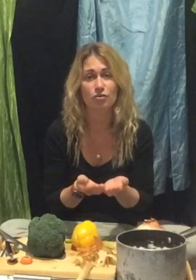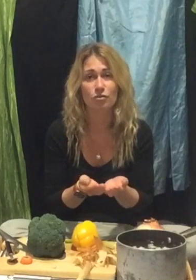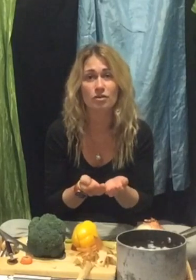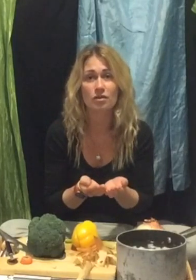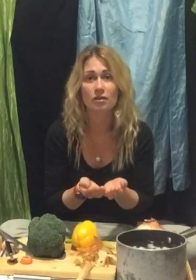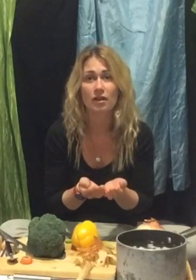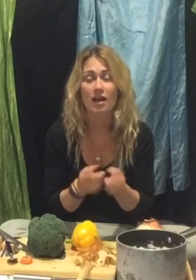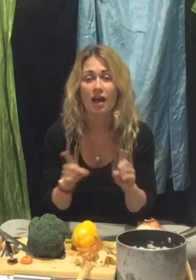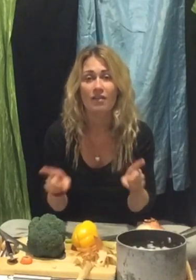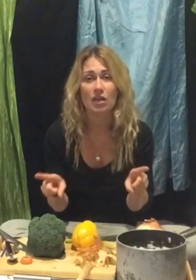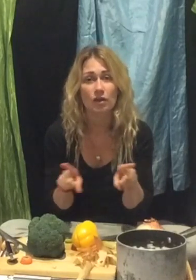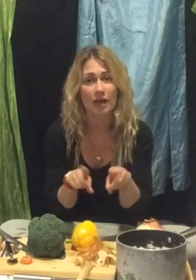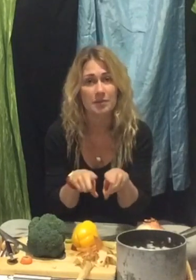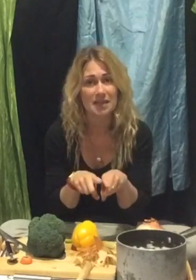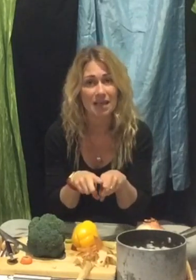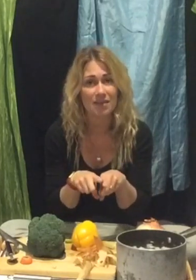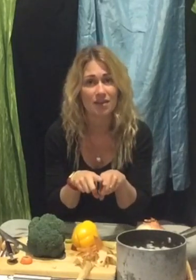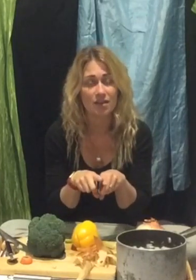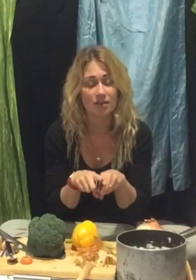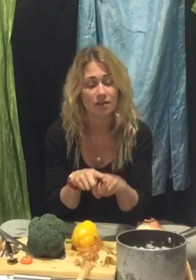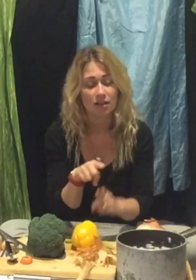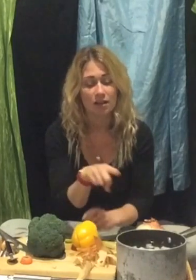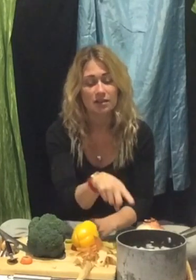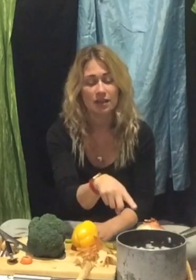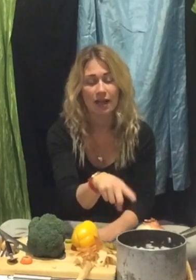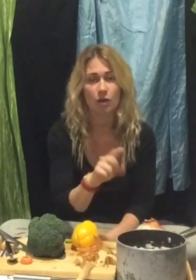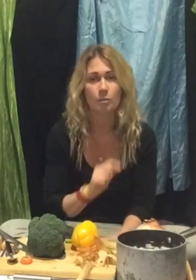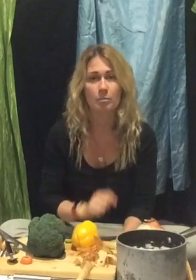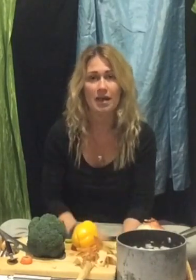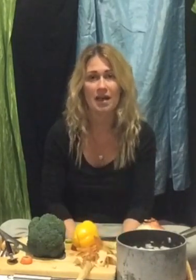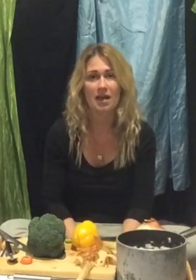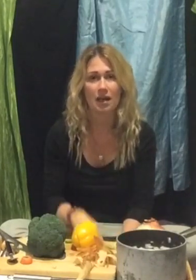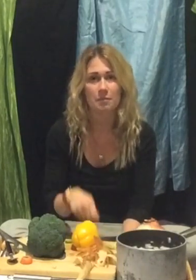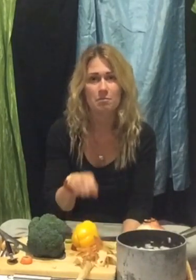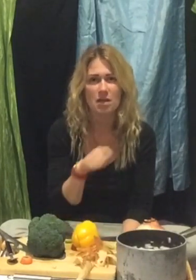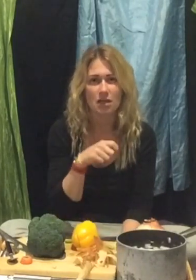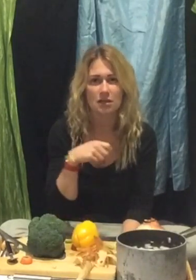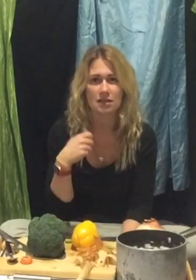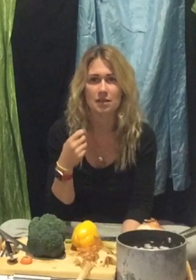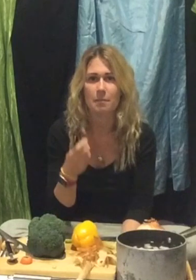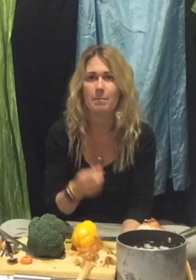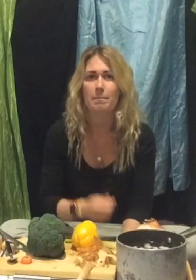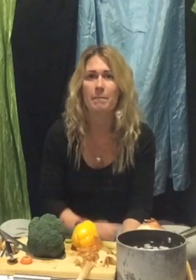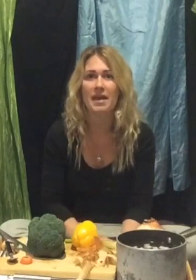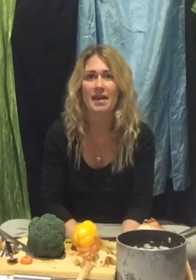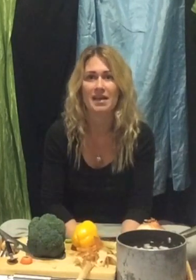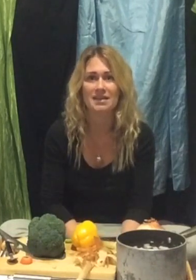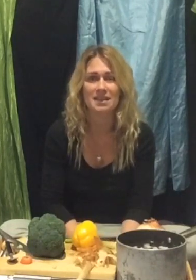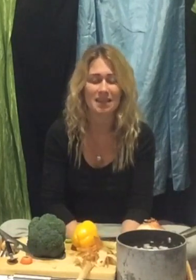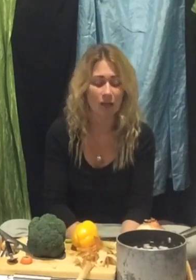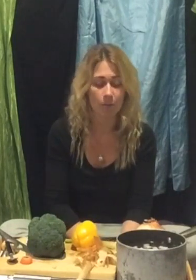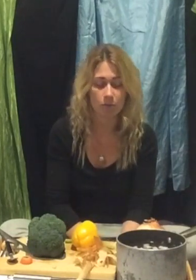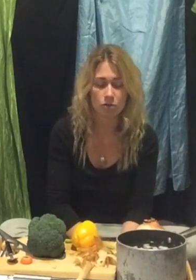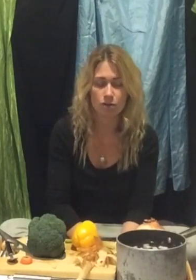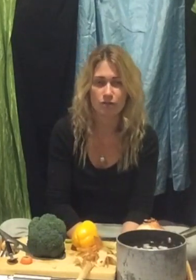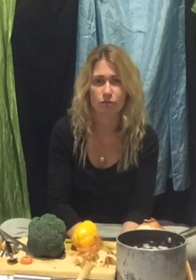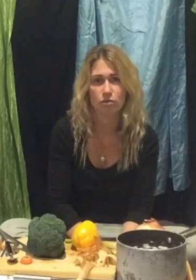food, and they all came together to help make and mix this amazing, beautiful